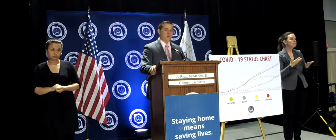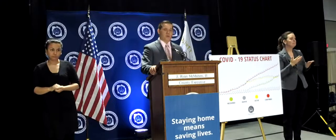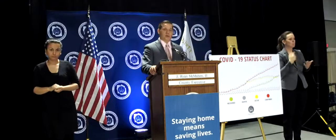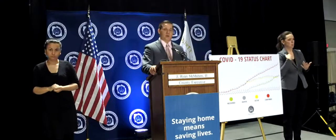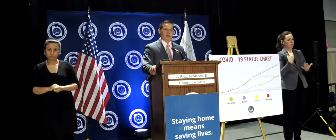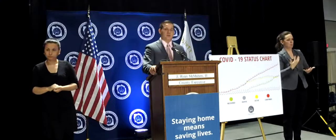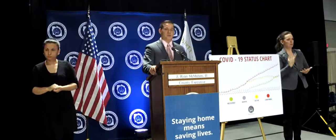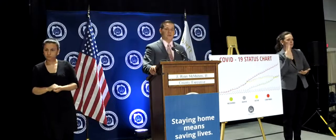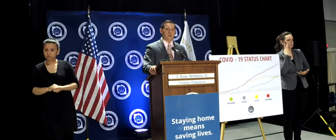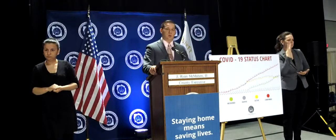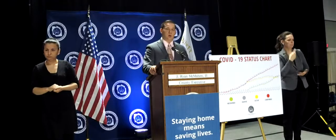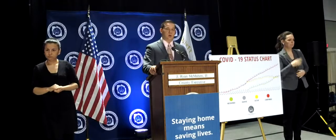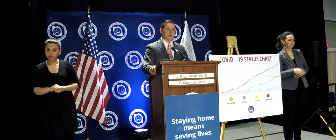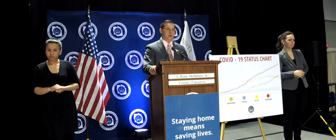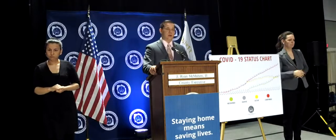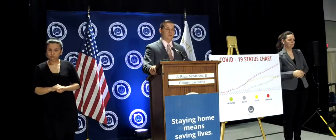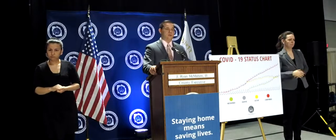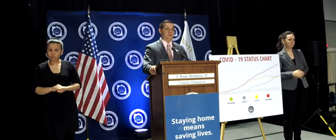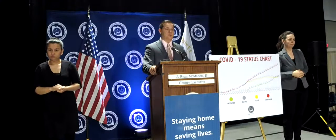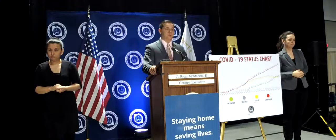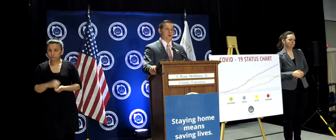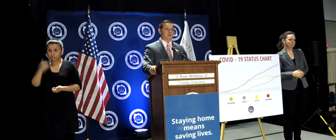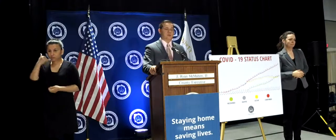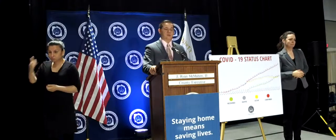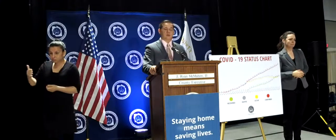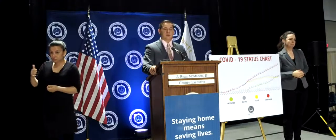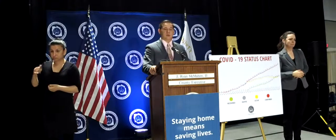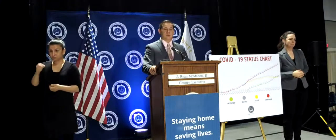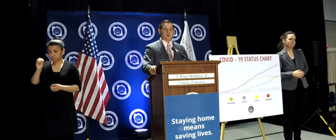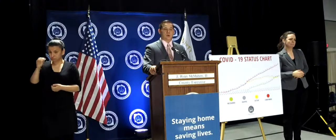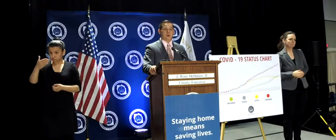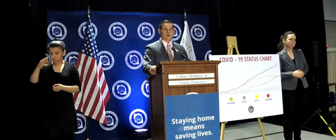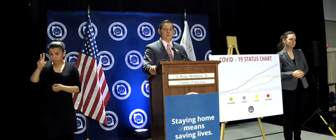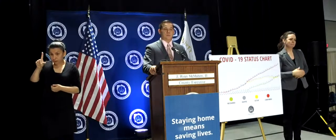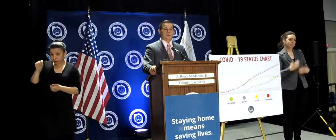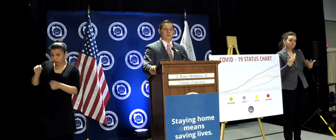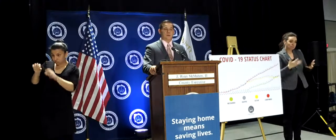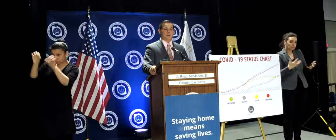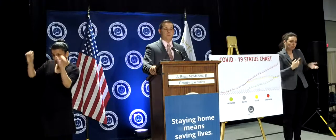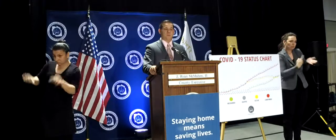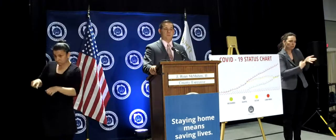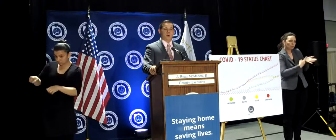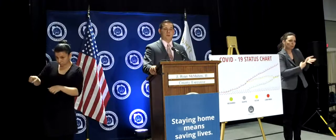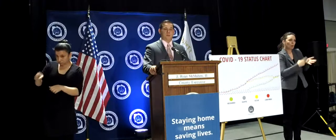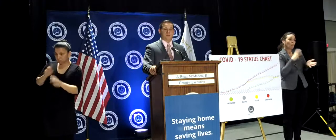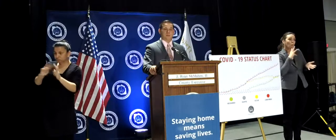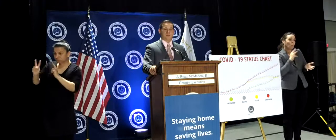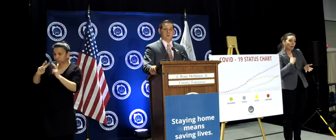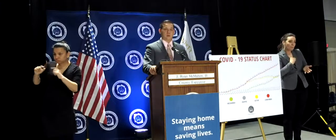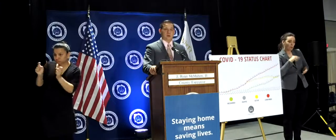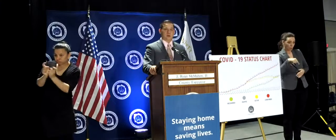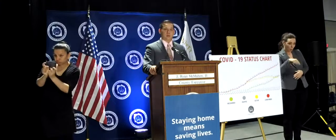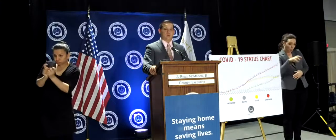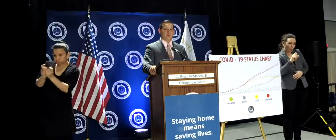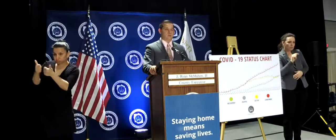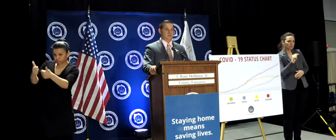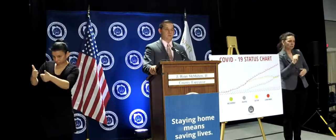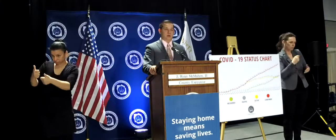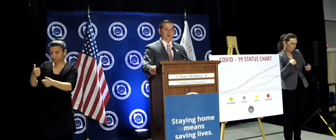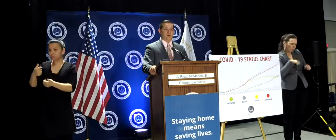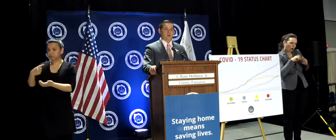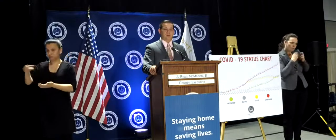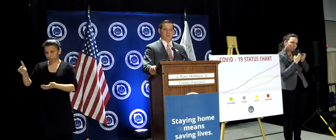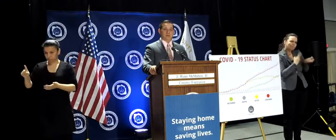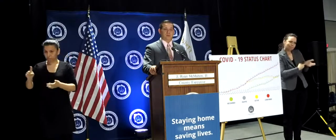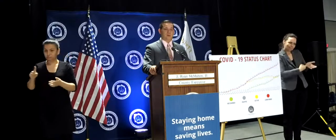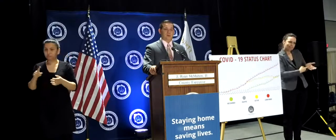we're happy. We had great conversations with Walmart, great conversations with Quest. So being part of the team, we